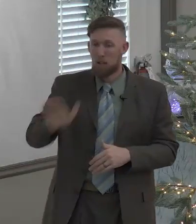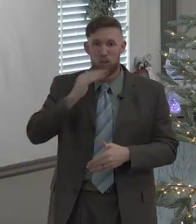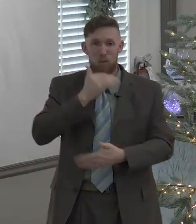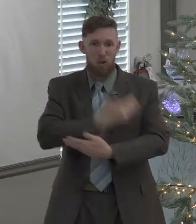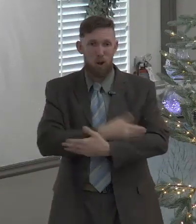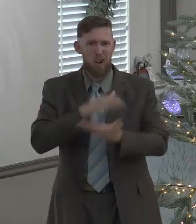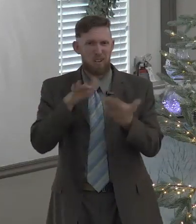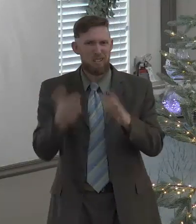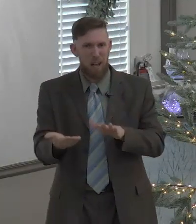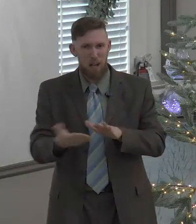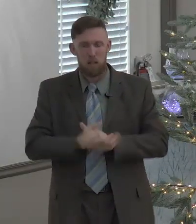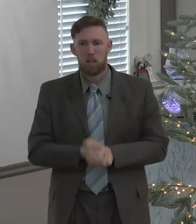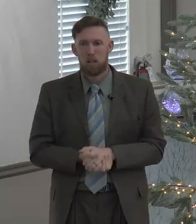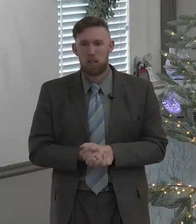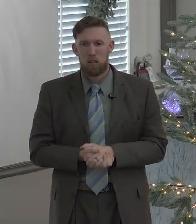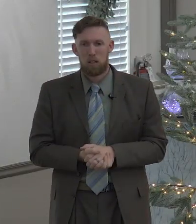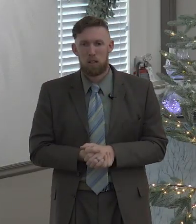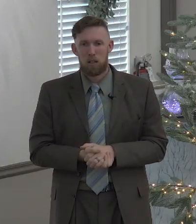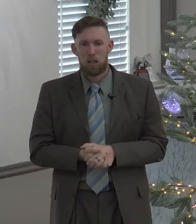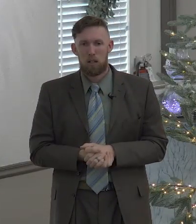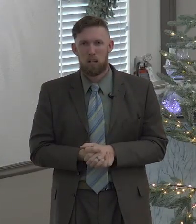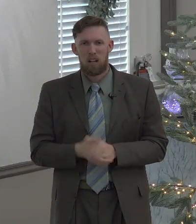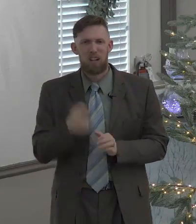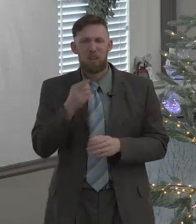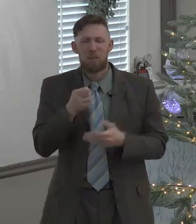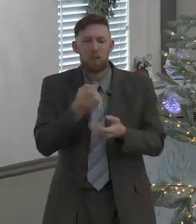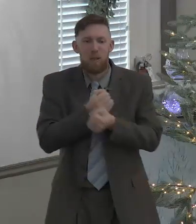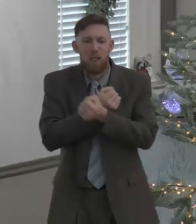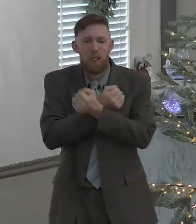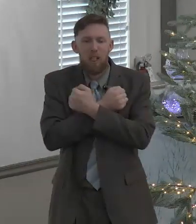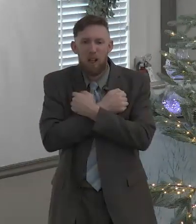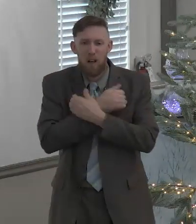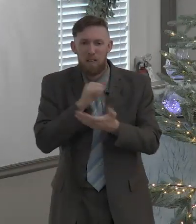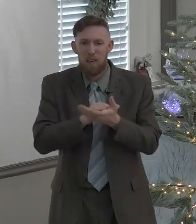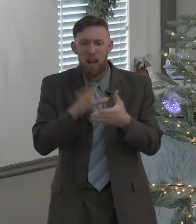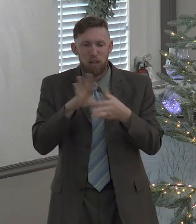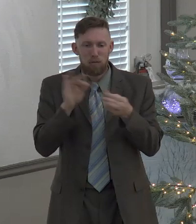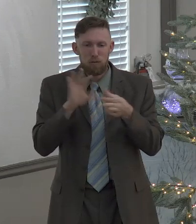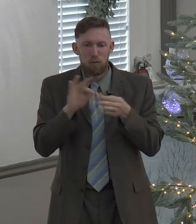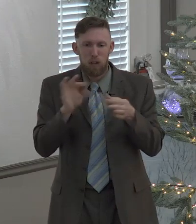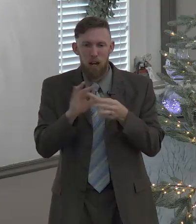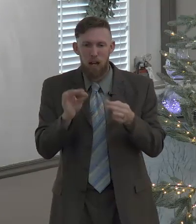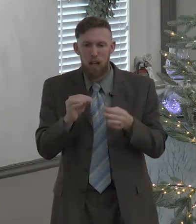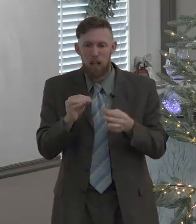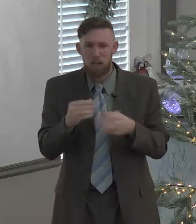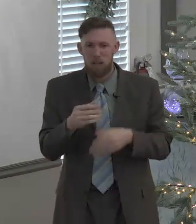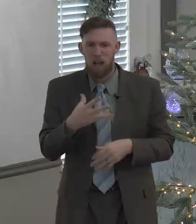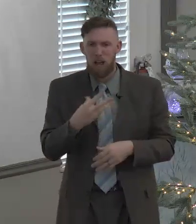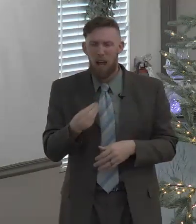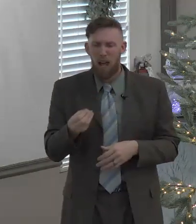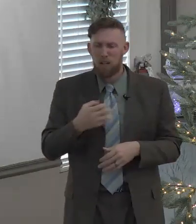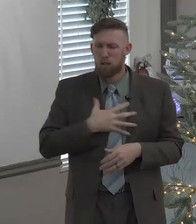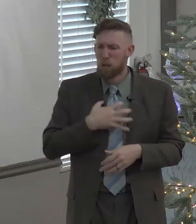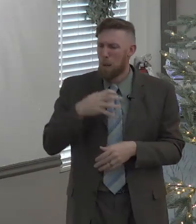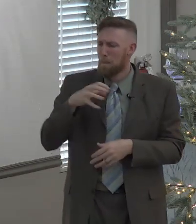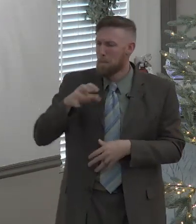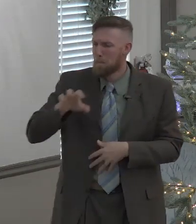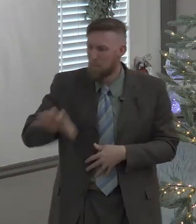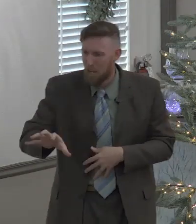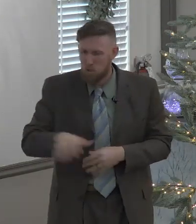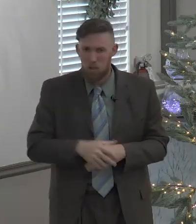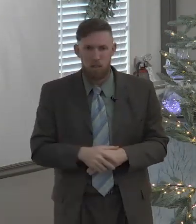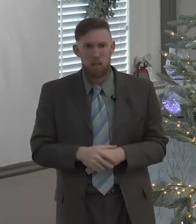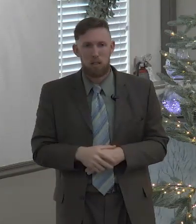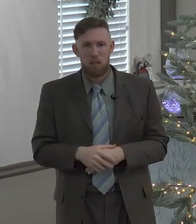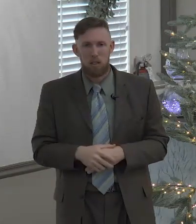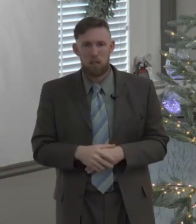and here comes the bad news. Thy daughter is dead. Don't you love the compassion of that? I